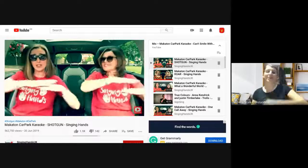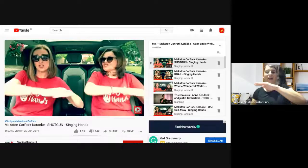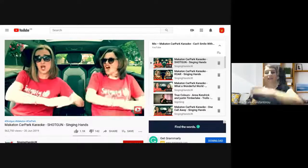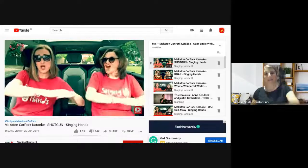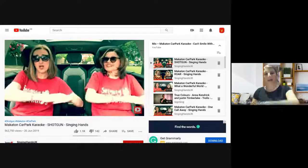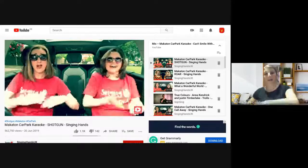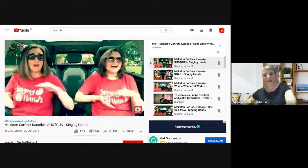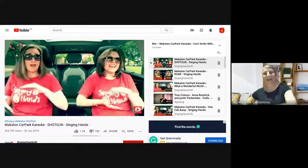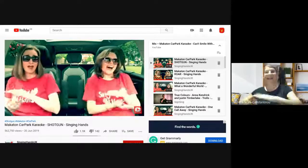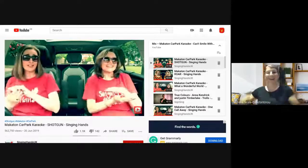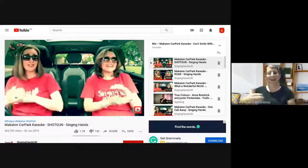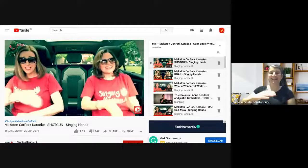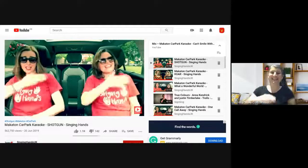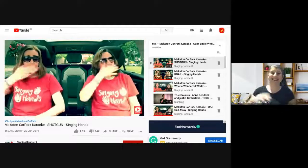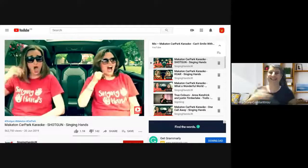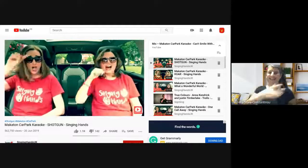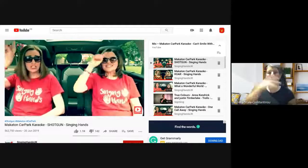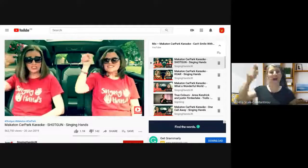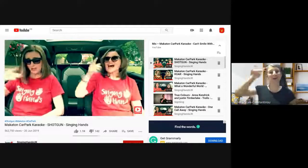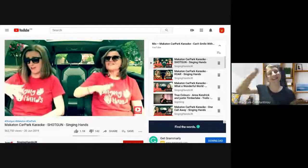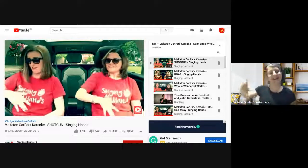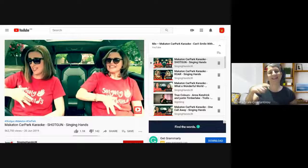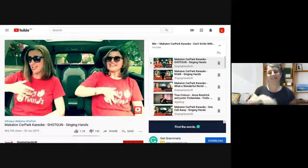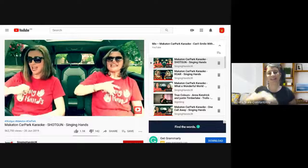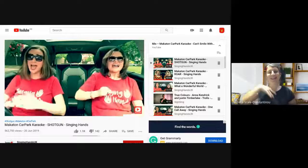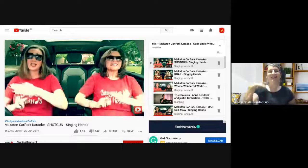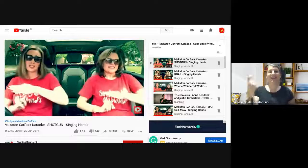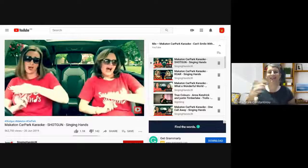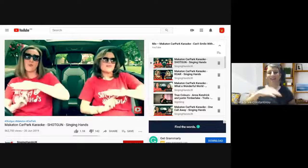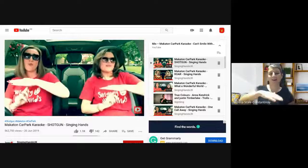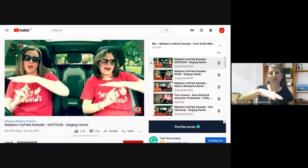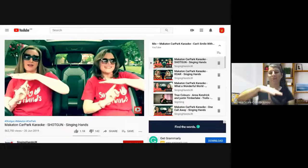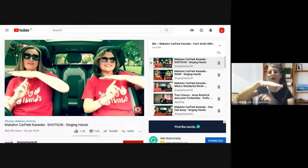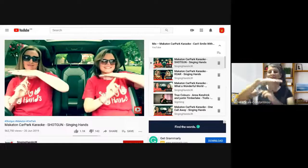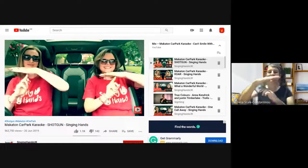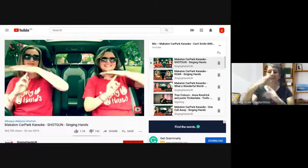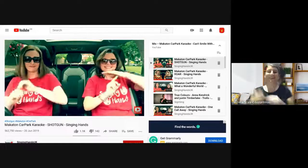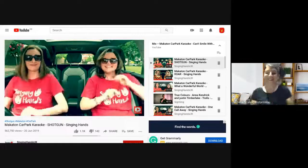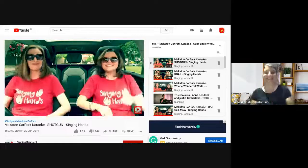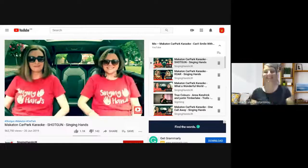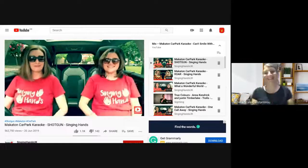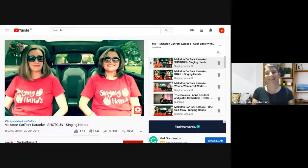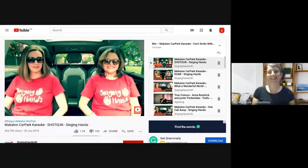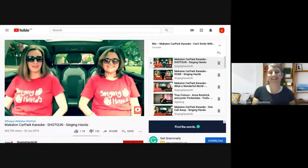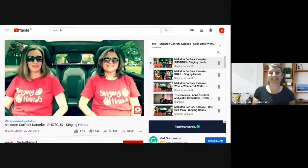I'll be riding shotgun underneath the hot sun, feeling like someone.